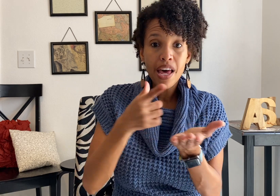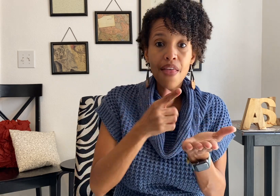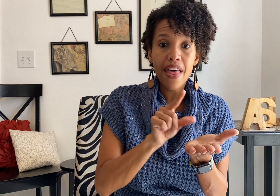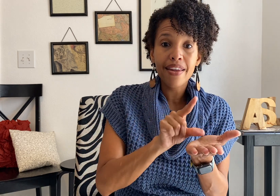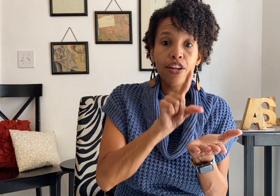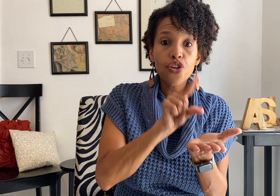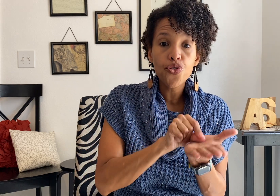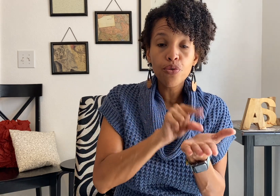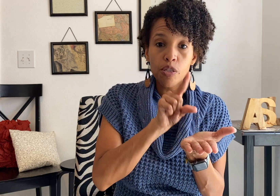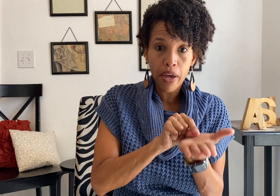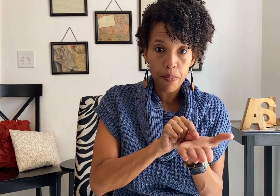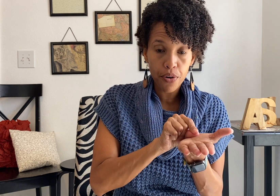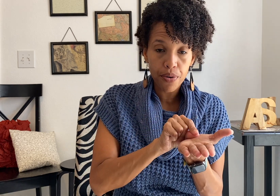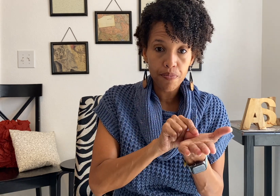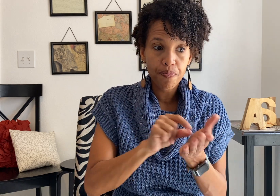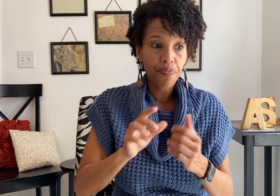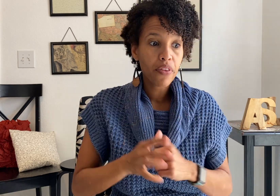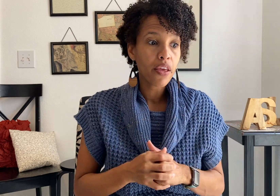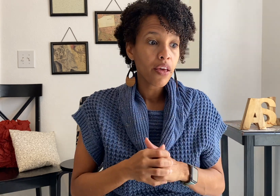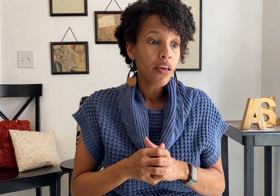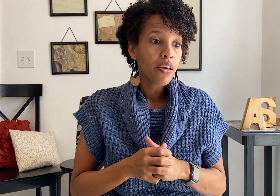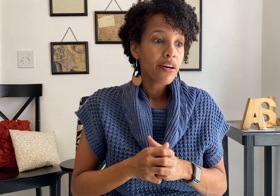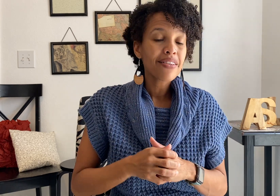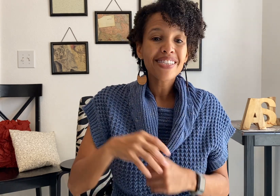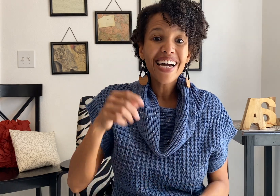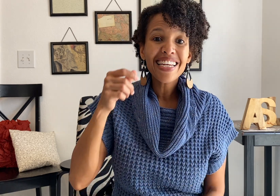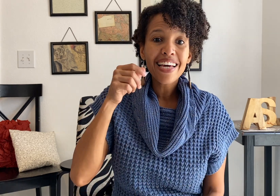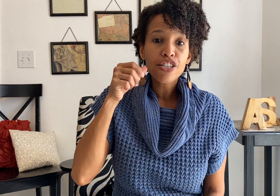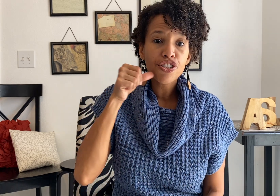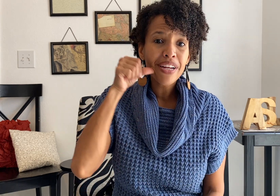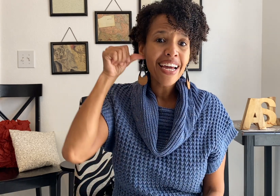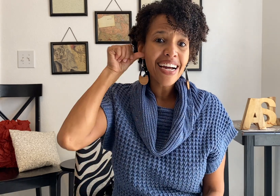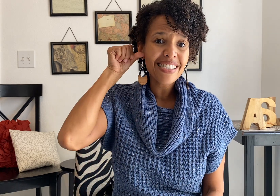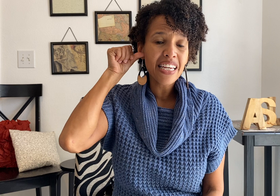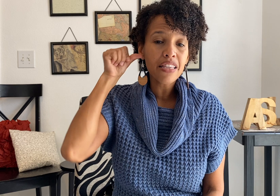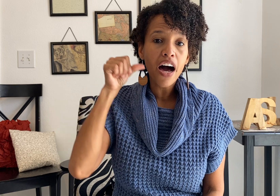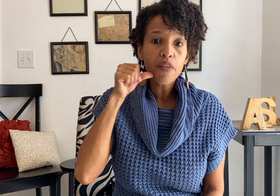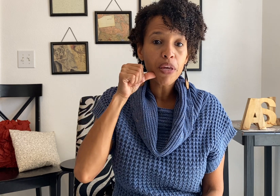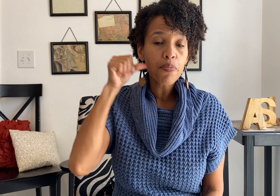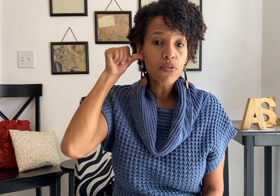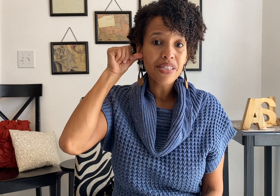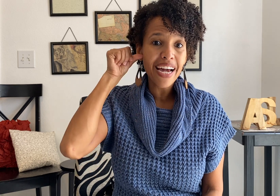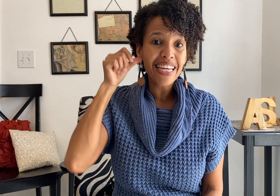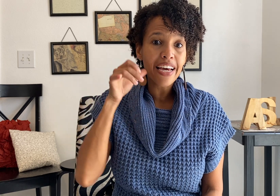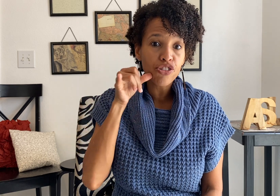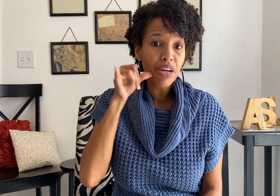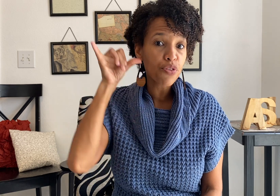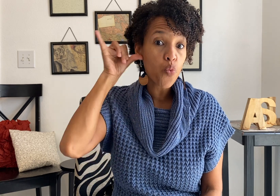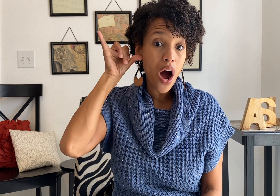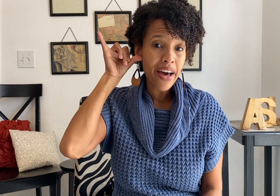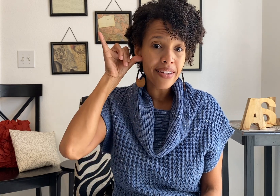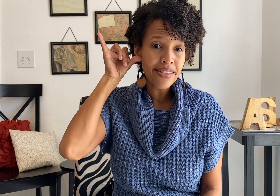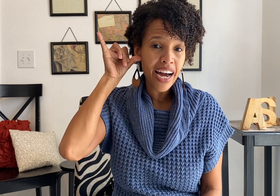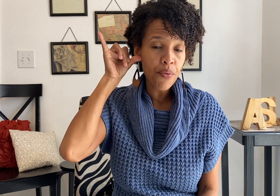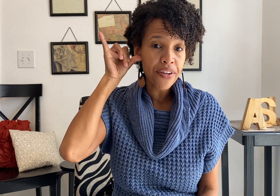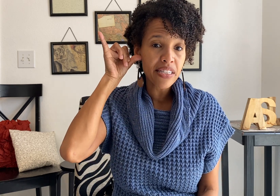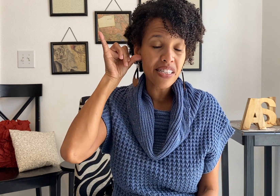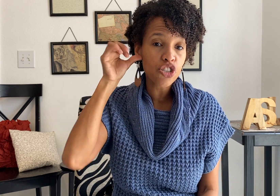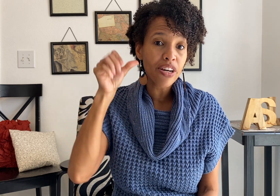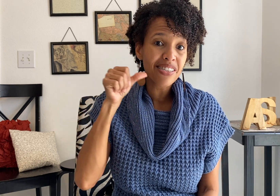and then newspaper. The sign yesterday, I see a lot of people signing yesterday with Y's. I would suggest